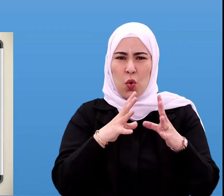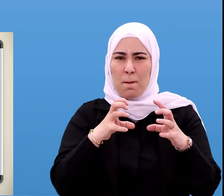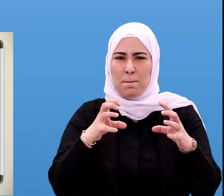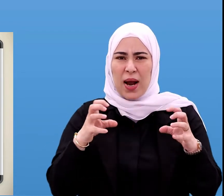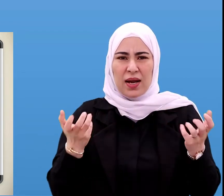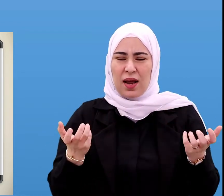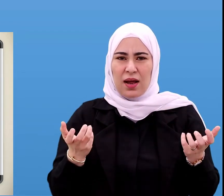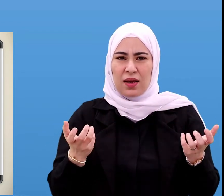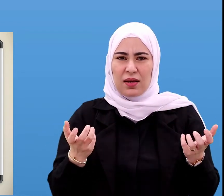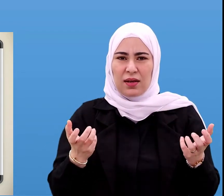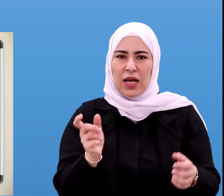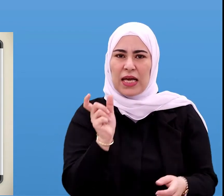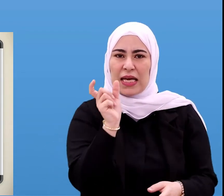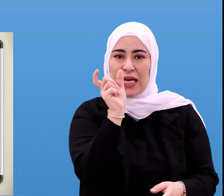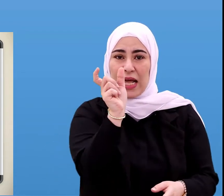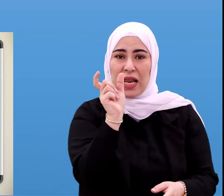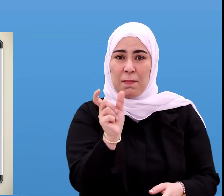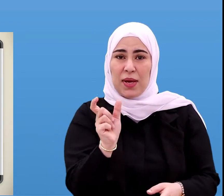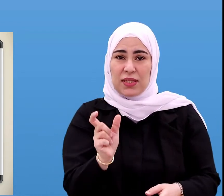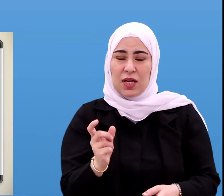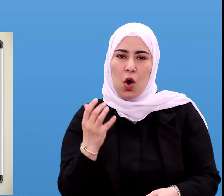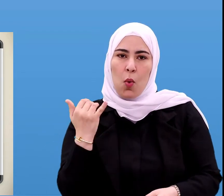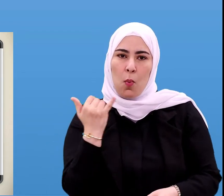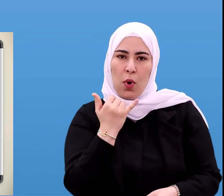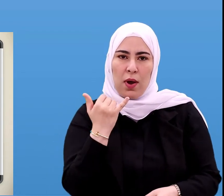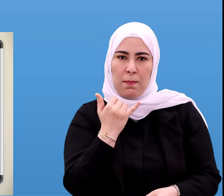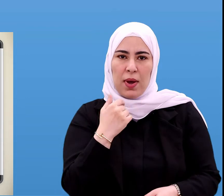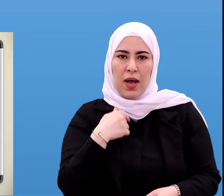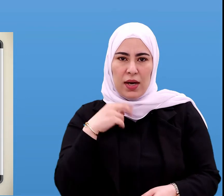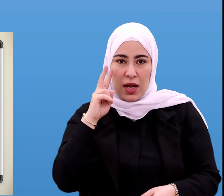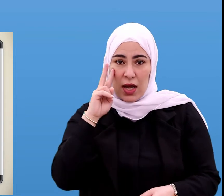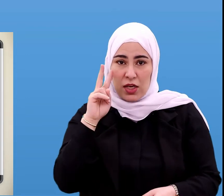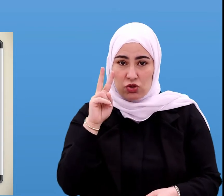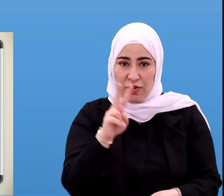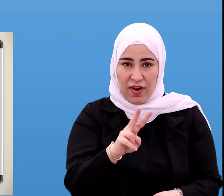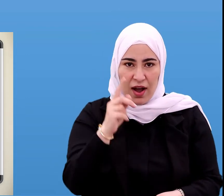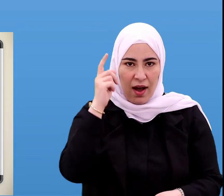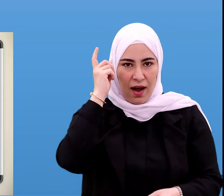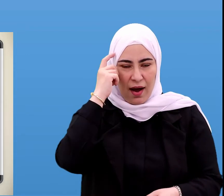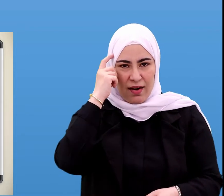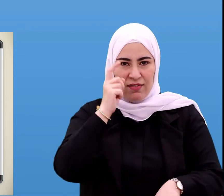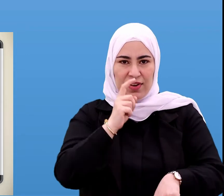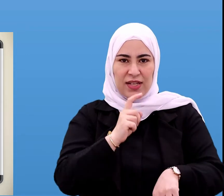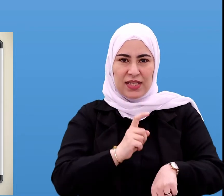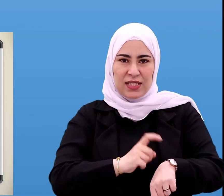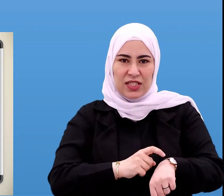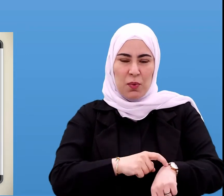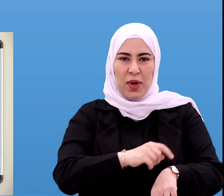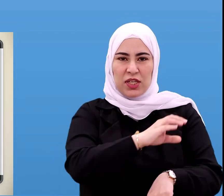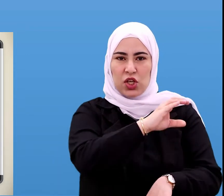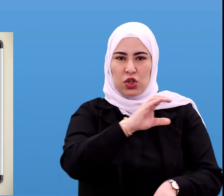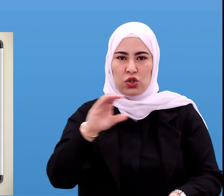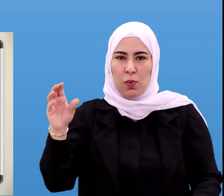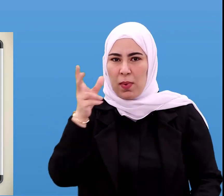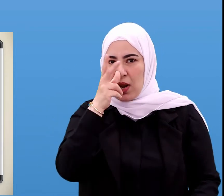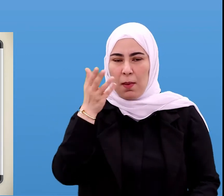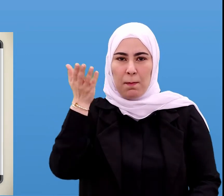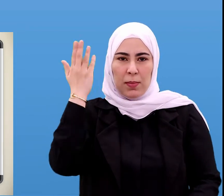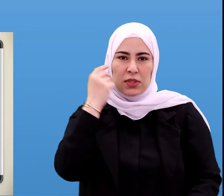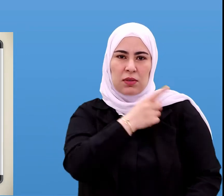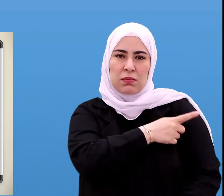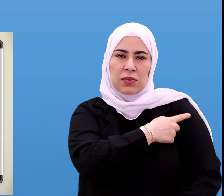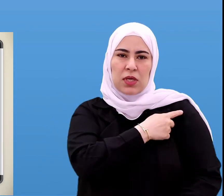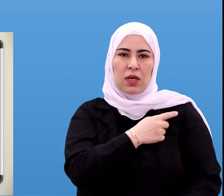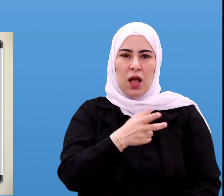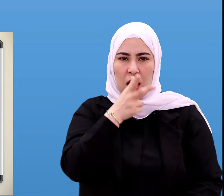by keywords? They're basically words that refer to the past. For example, last night,